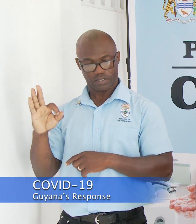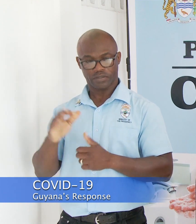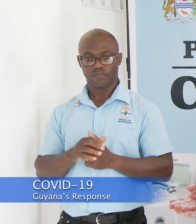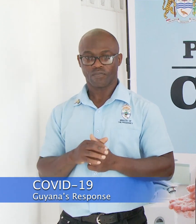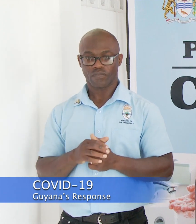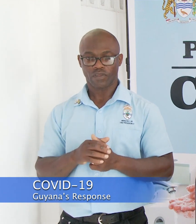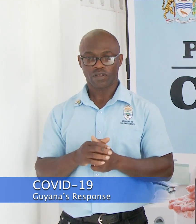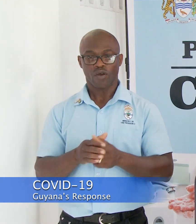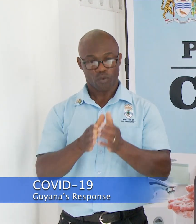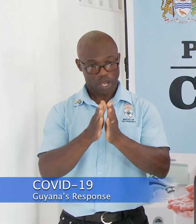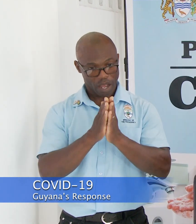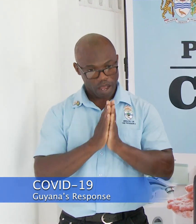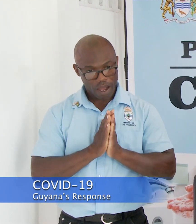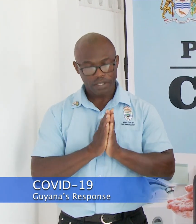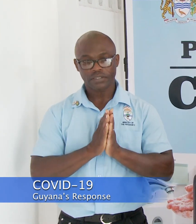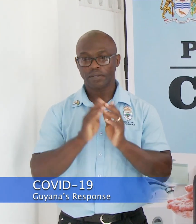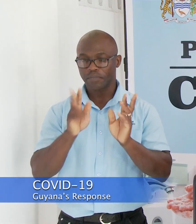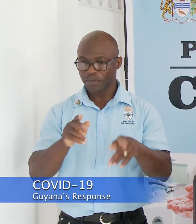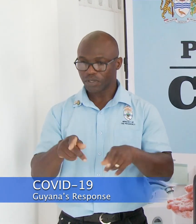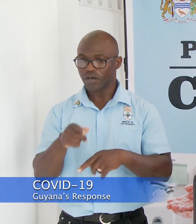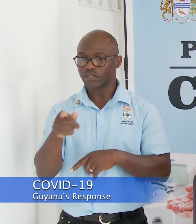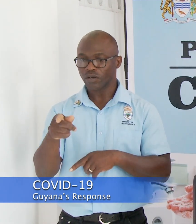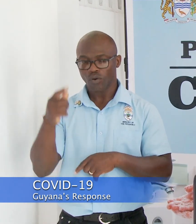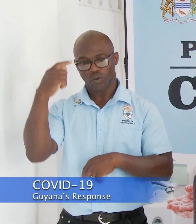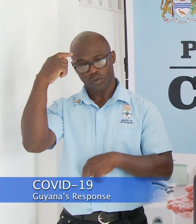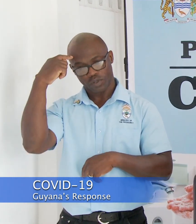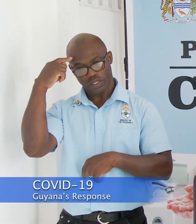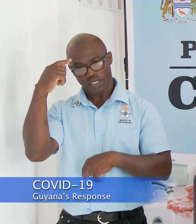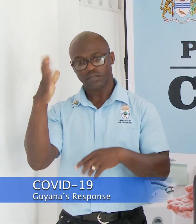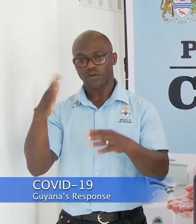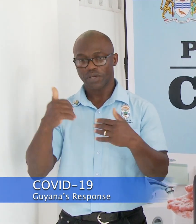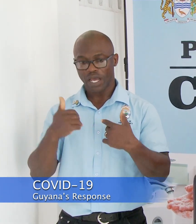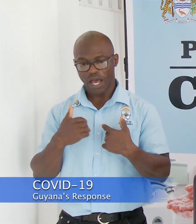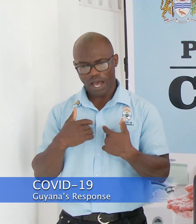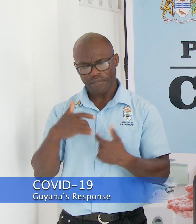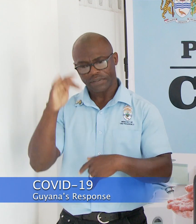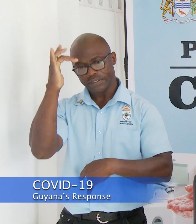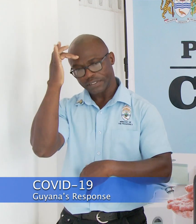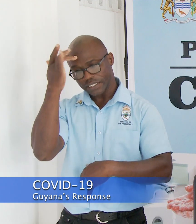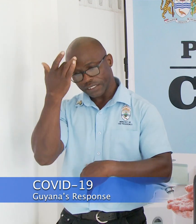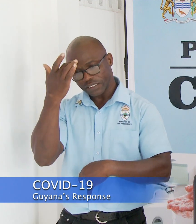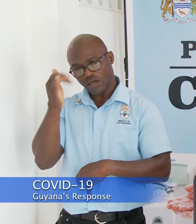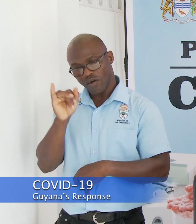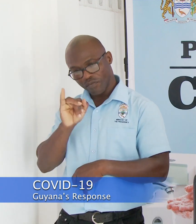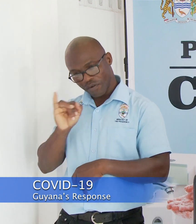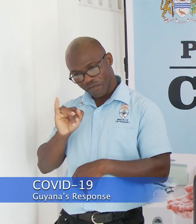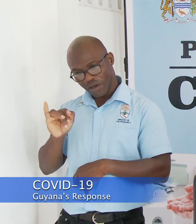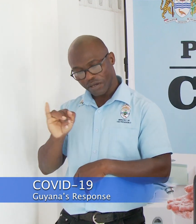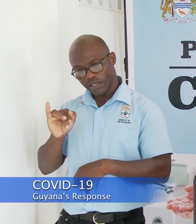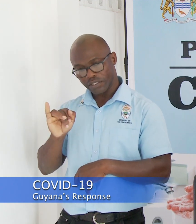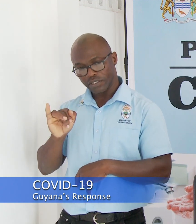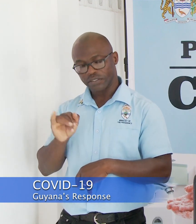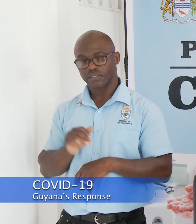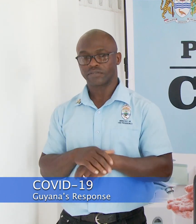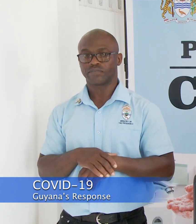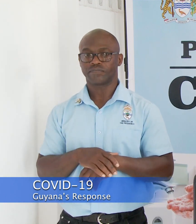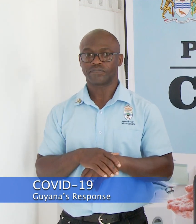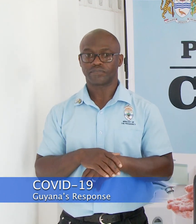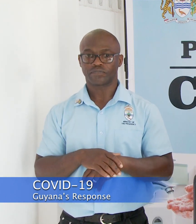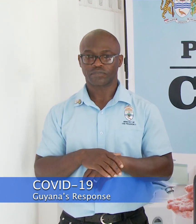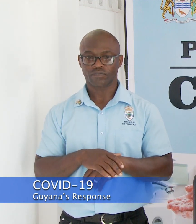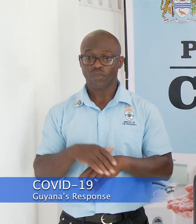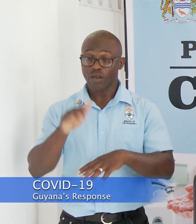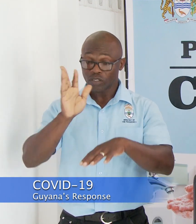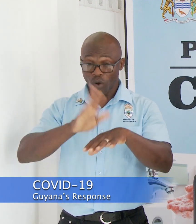We appeal to persons who think that they may have symptoms of the coronavirus disease